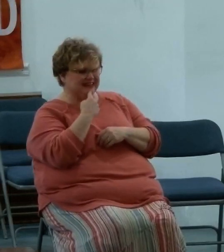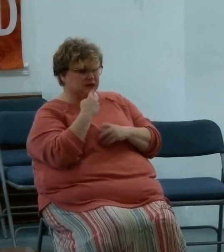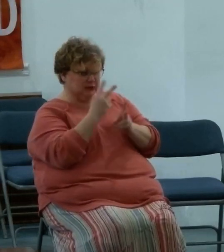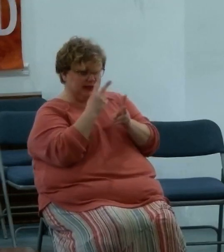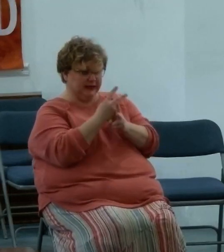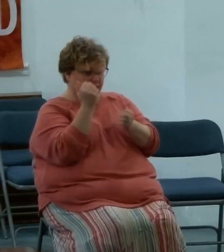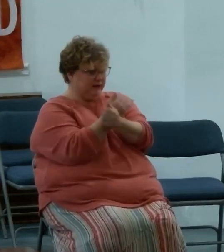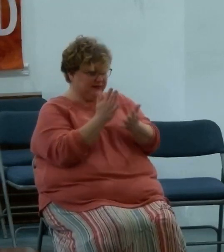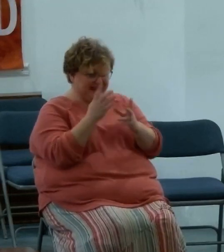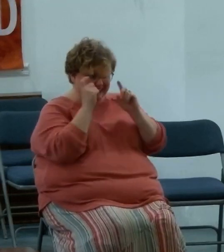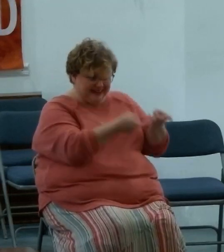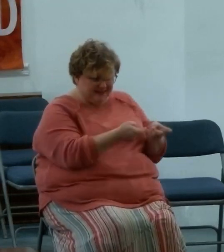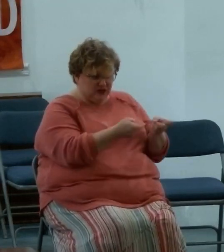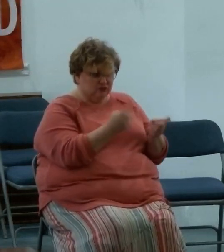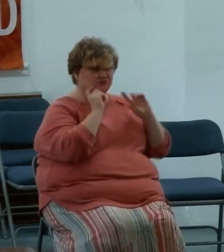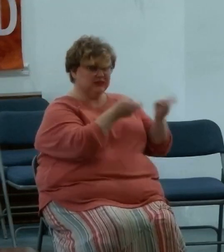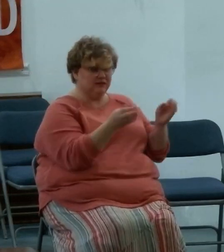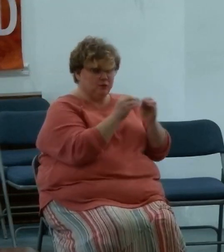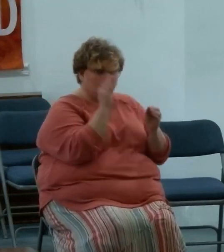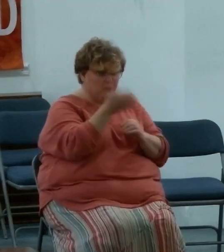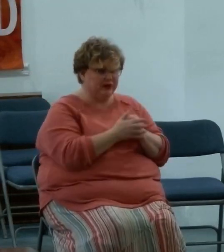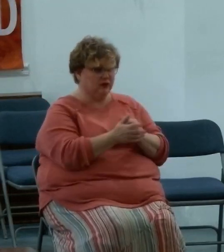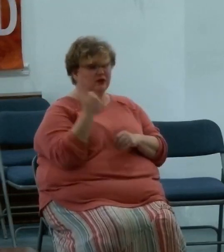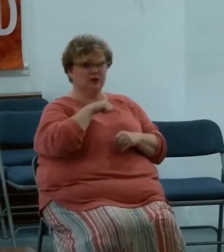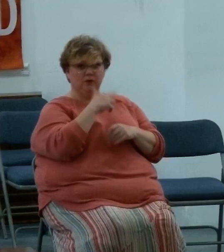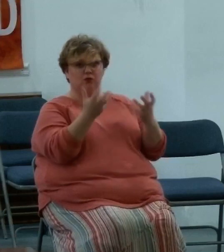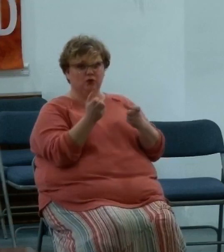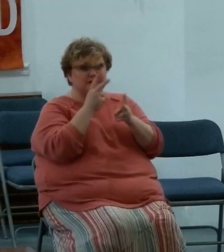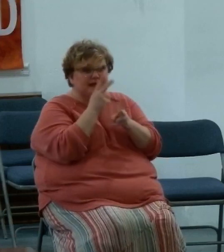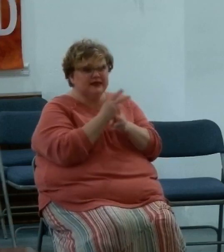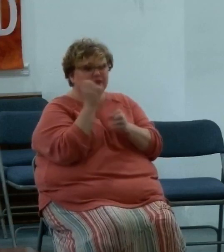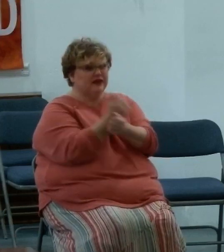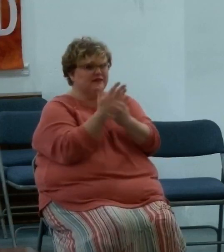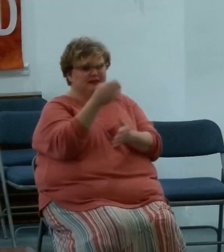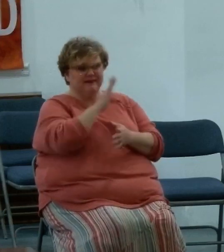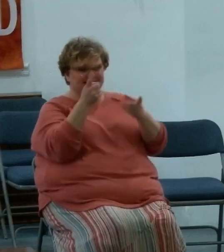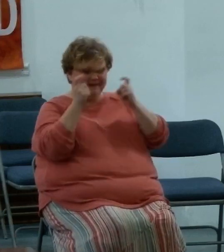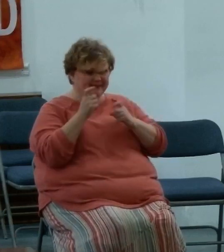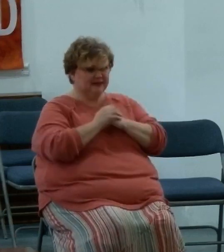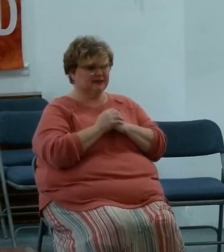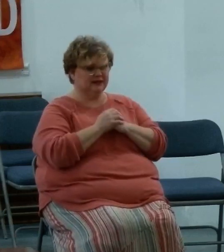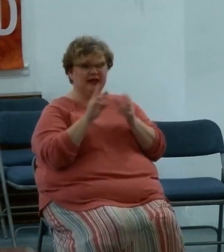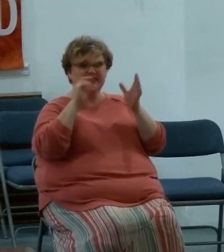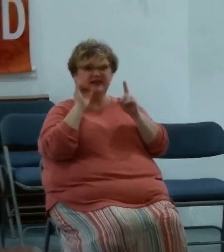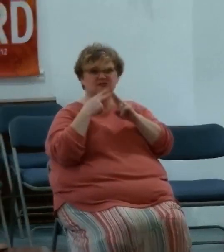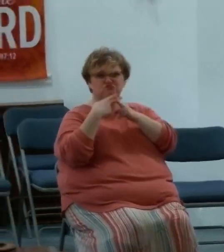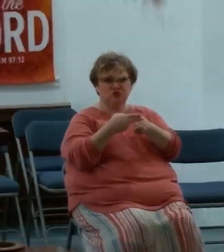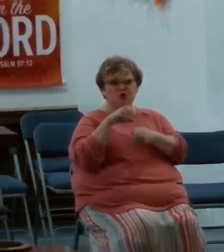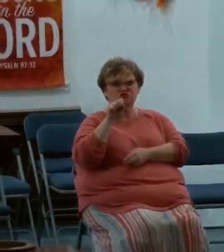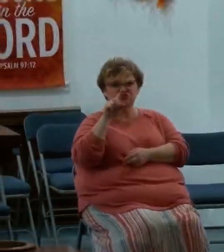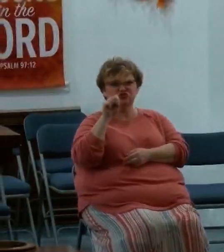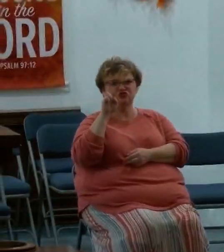more. And so we always want to take care of what God gives us. That's called stewardship. And part of that stewardship is giving back to